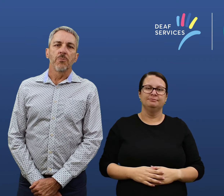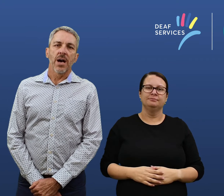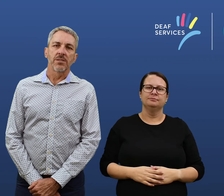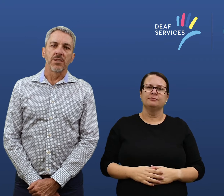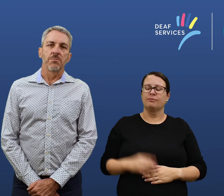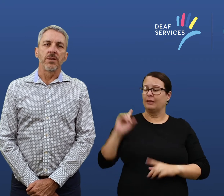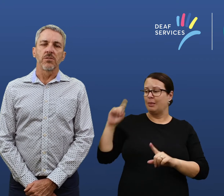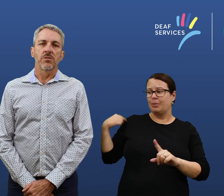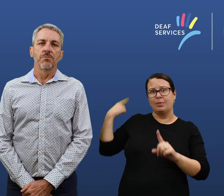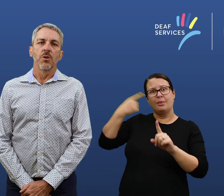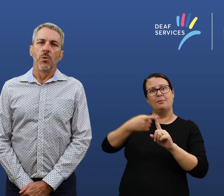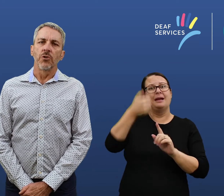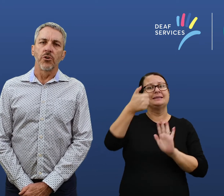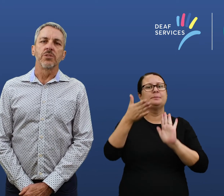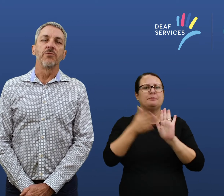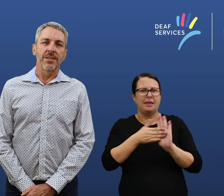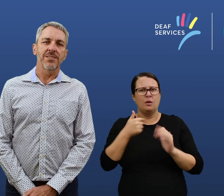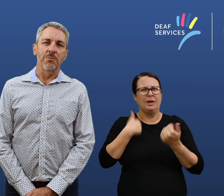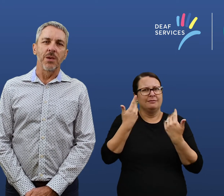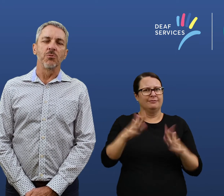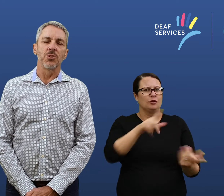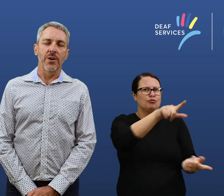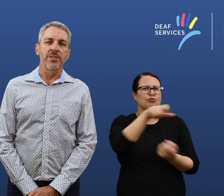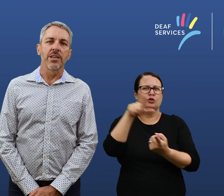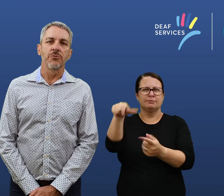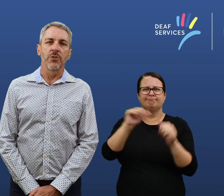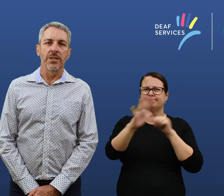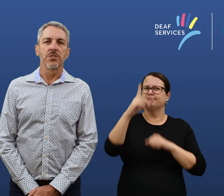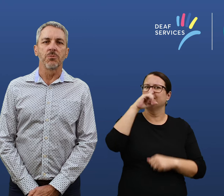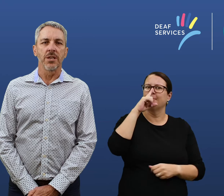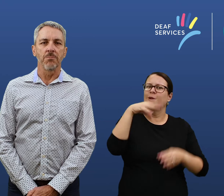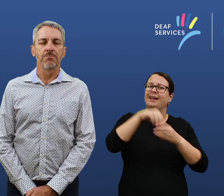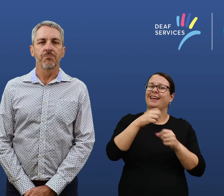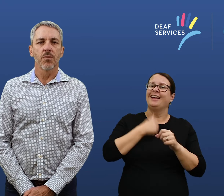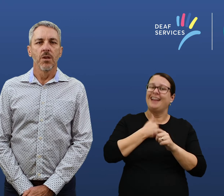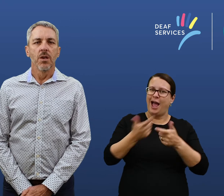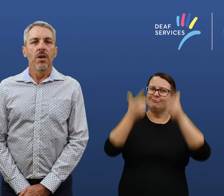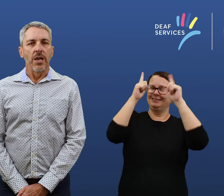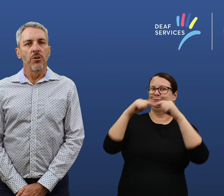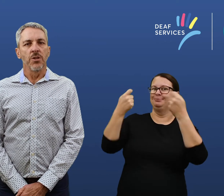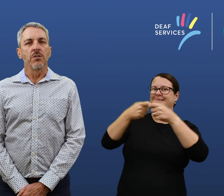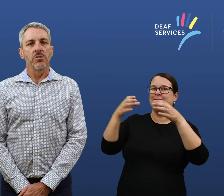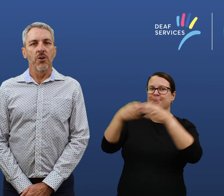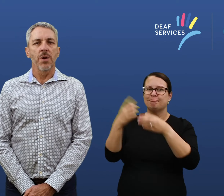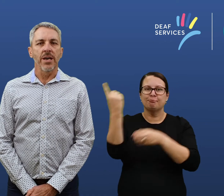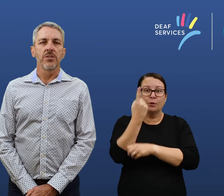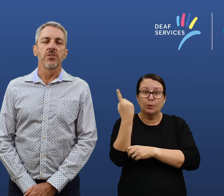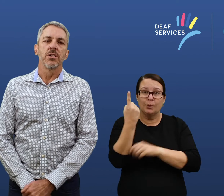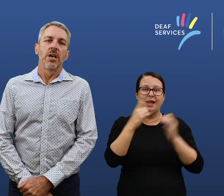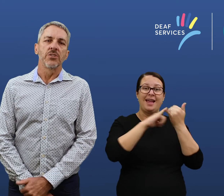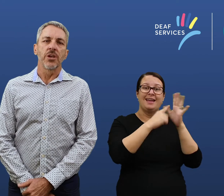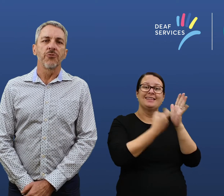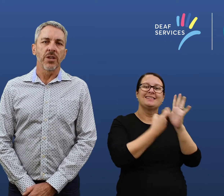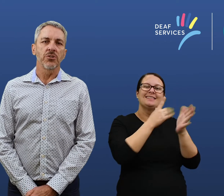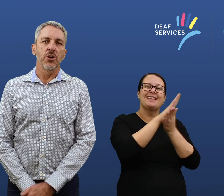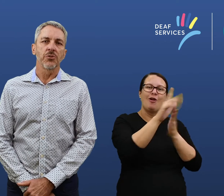Over the past 6 months, we've recruited some fantastic people to our executive leadership team, including Sarah Page